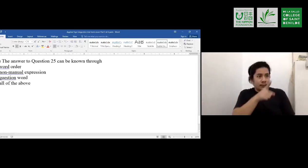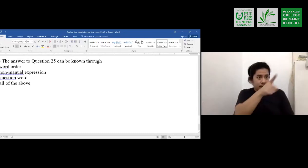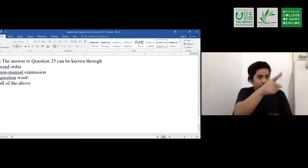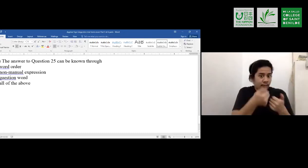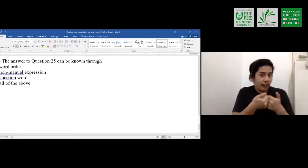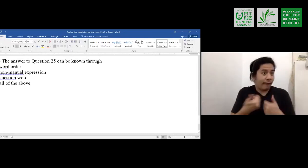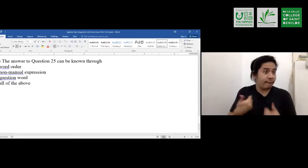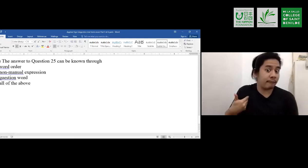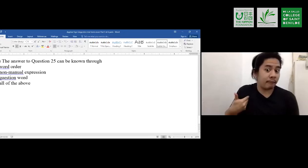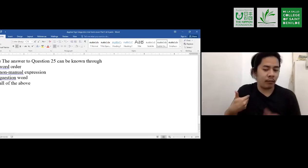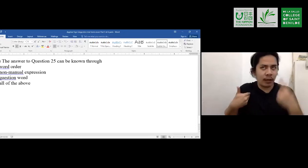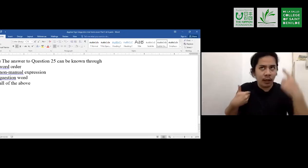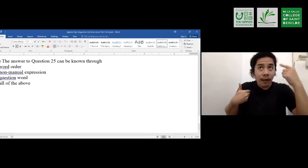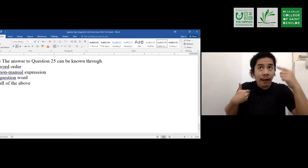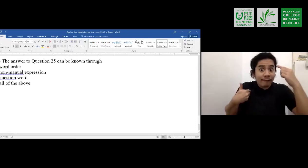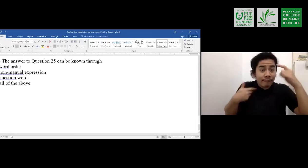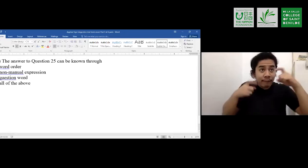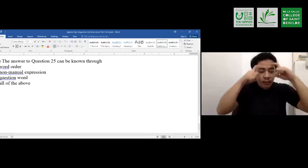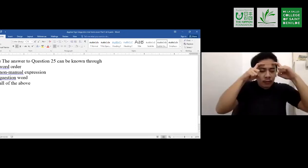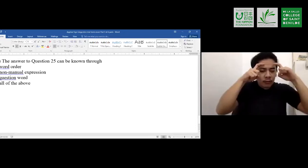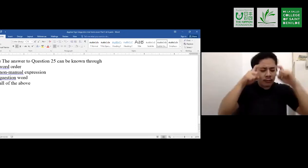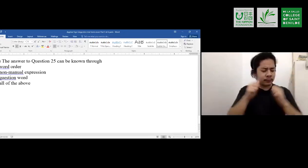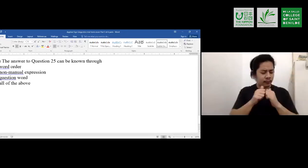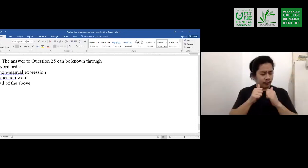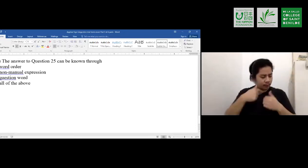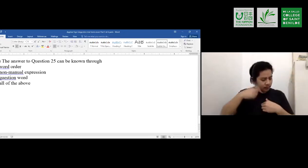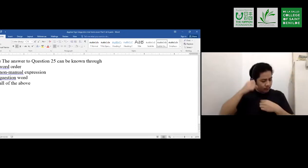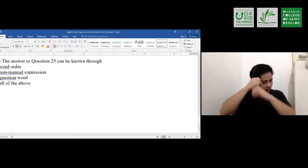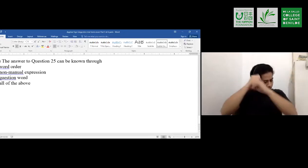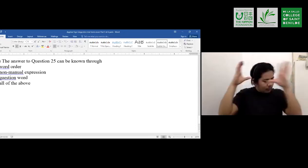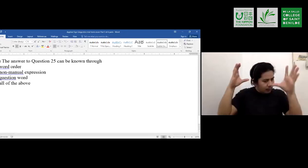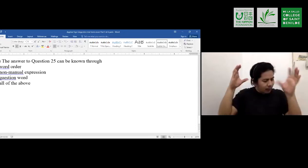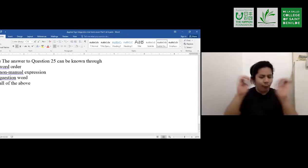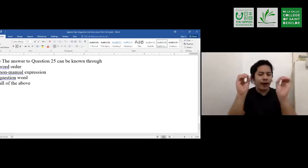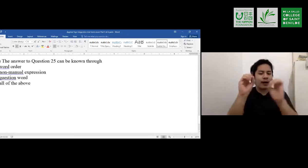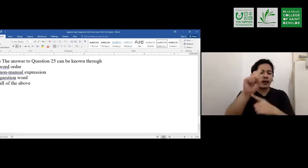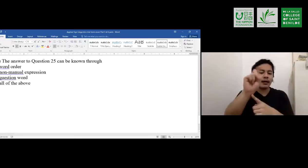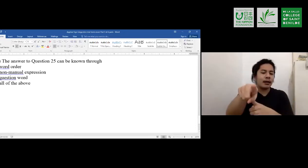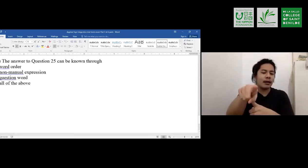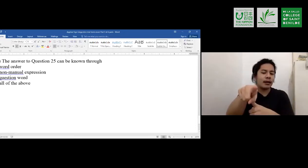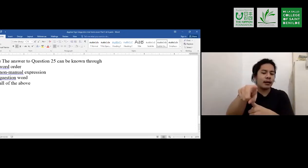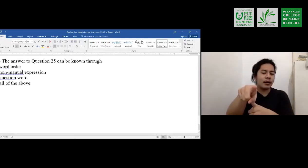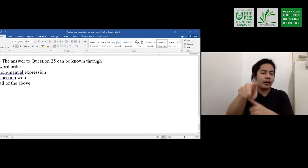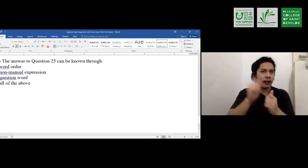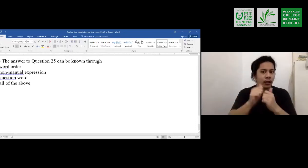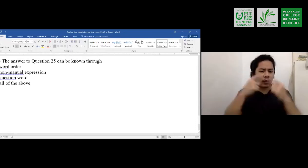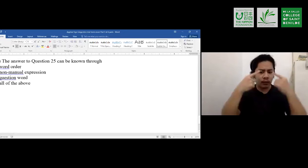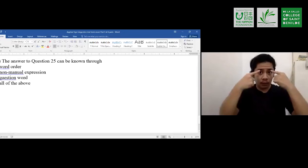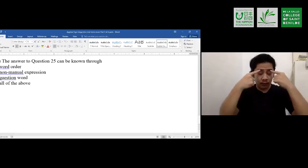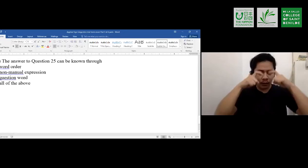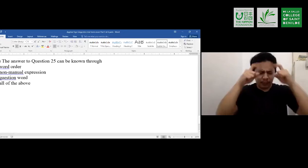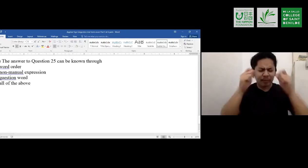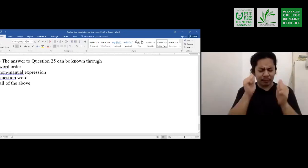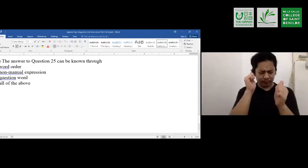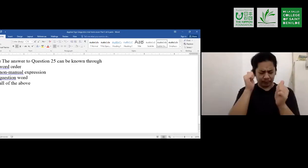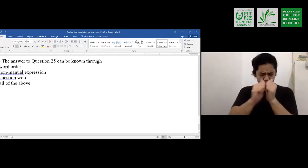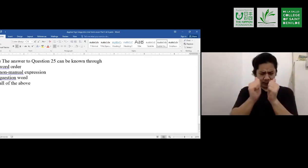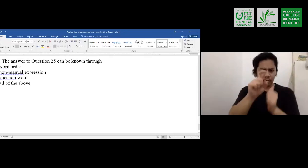When we have a WH, we always have that, uh, eyebrow up,